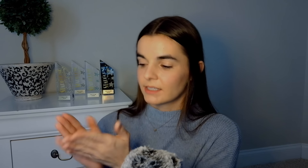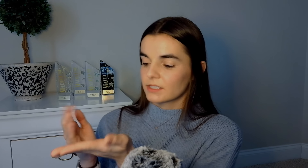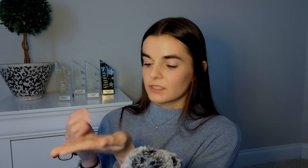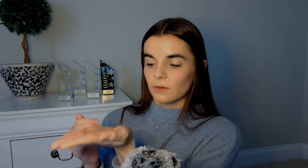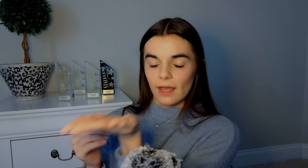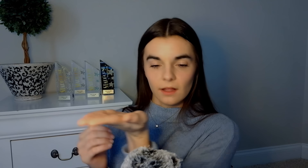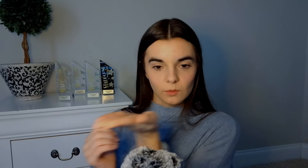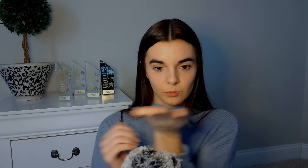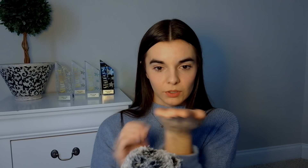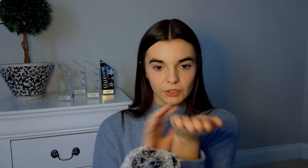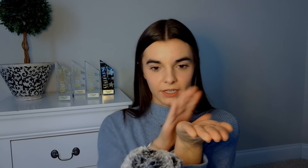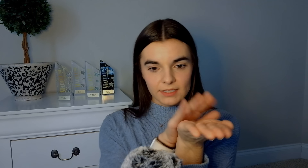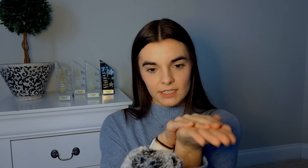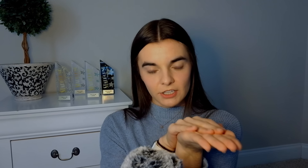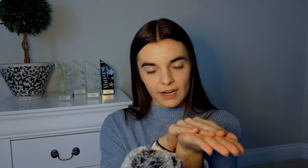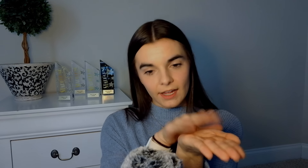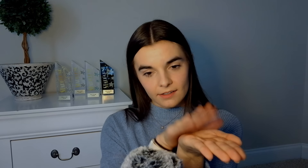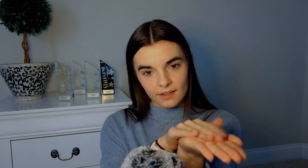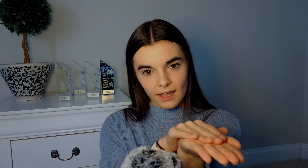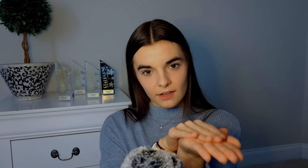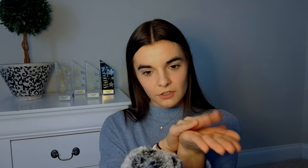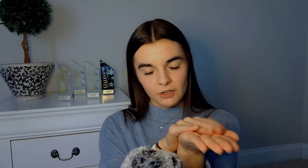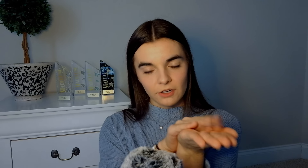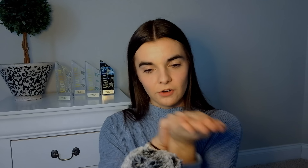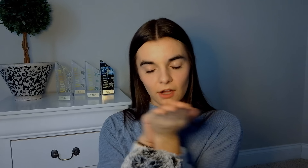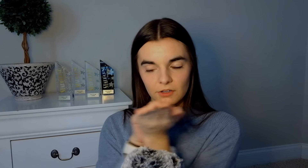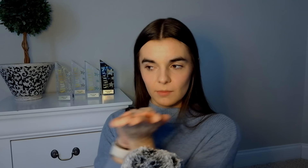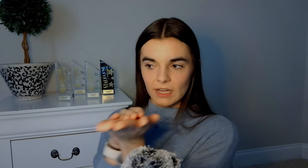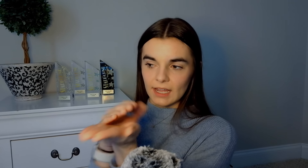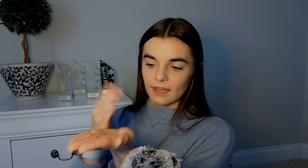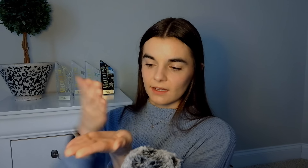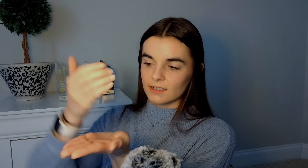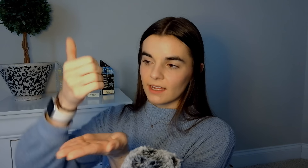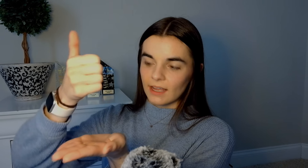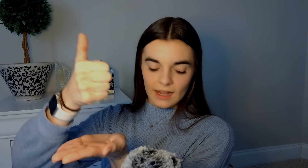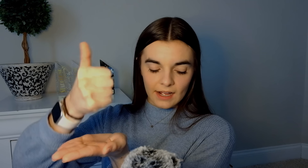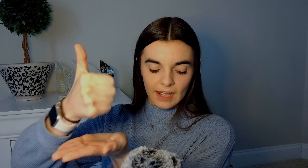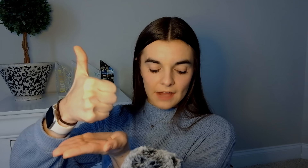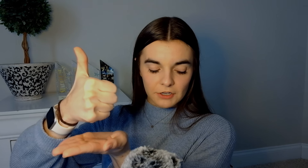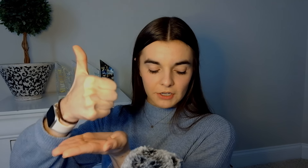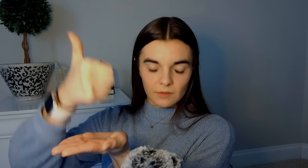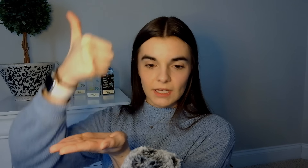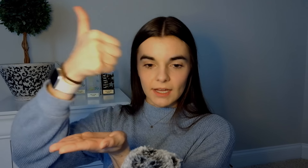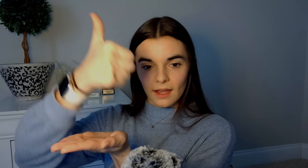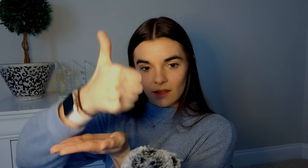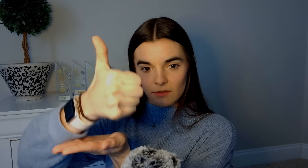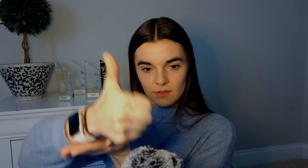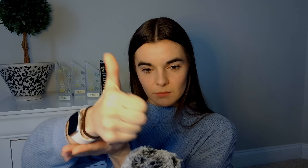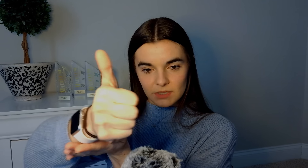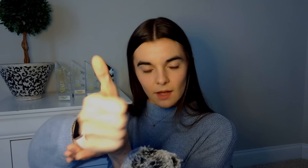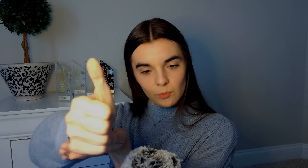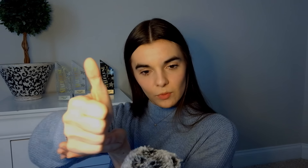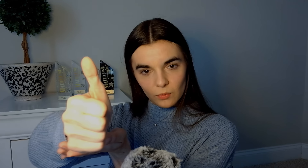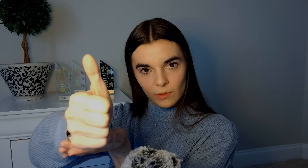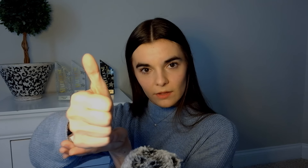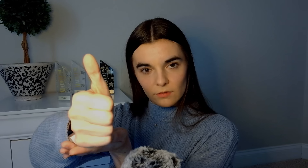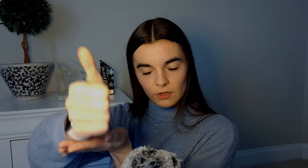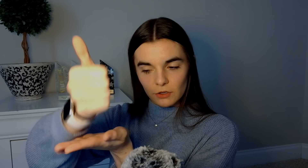So help, you're gonna take your hand, again, your non-dominant hand, and you're gonna make a thumbs up with your